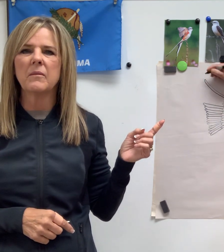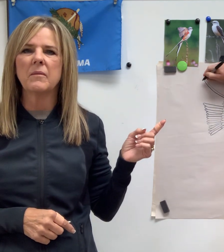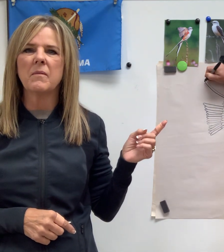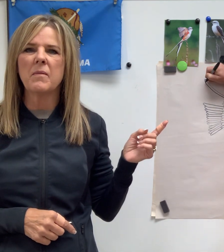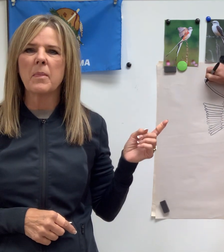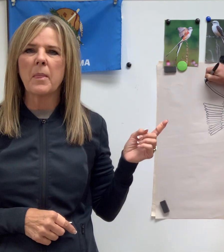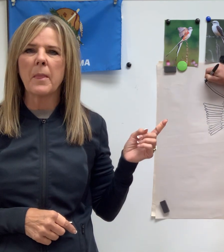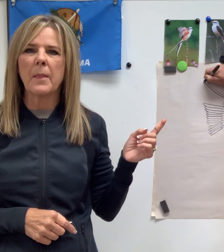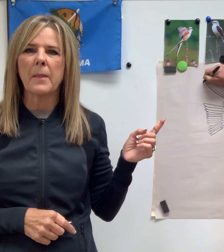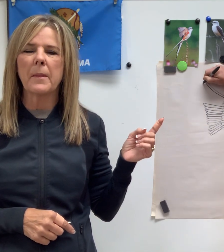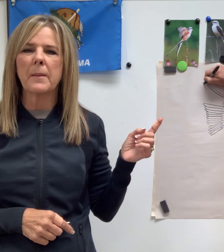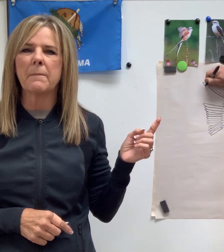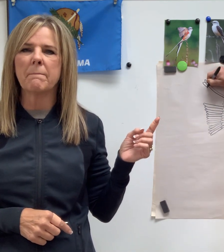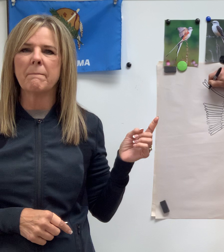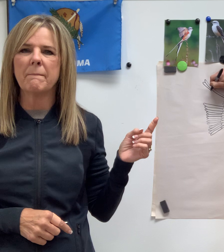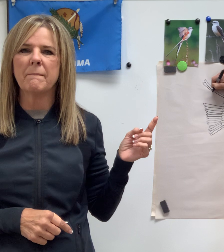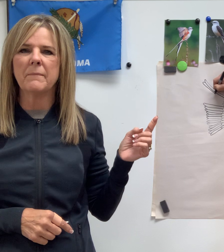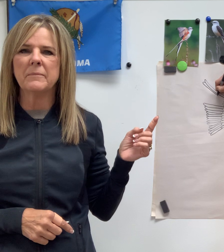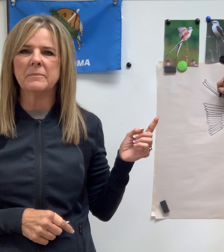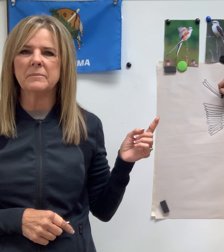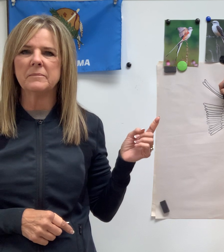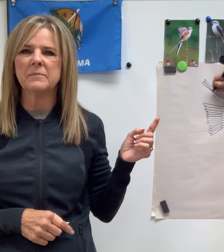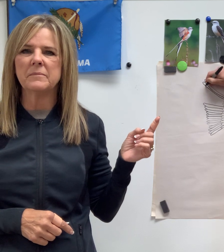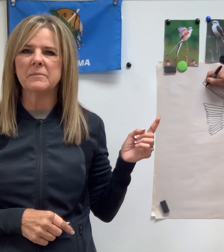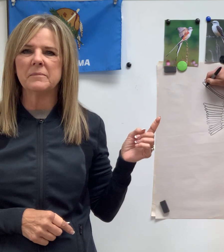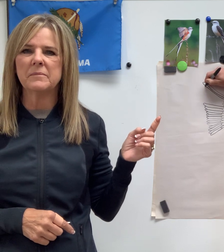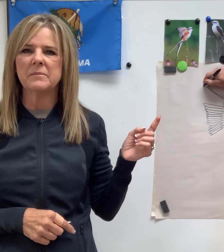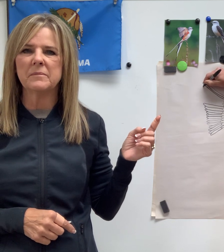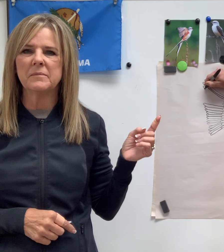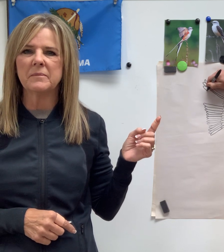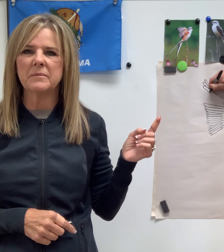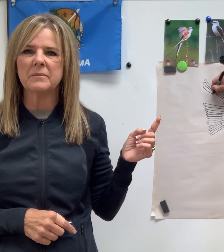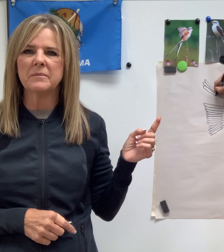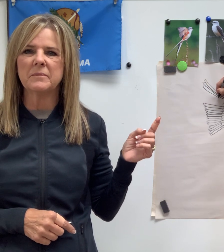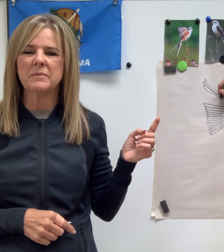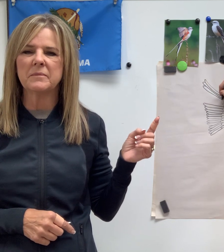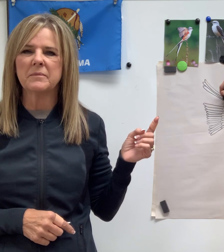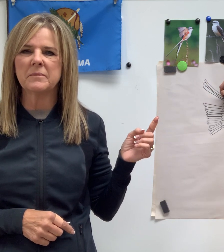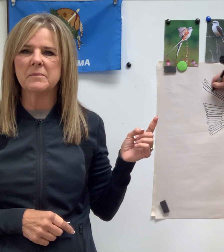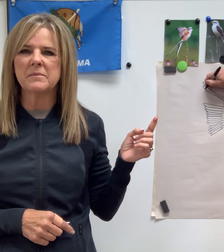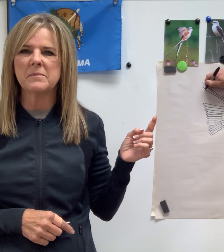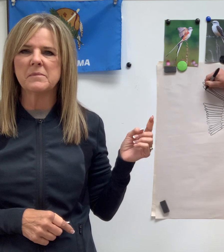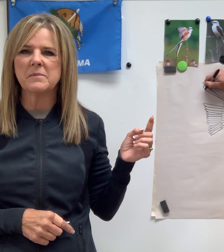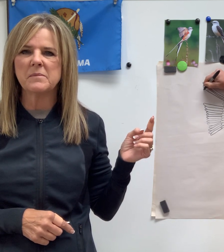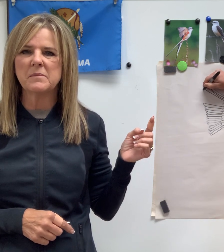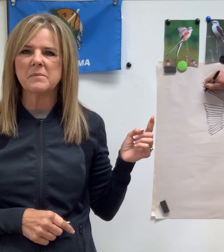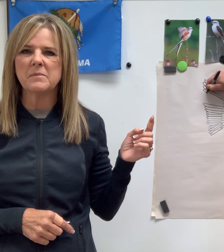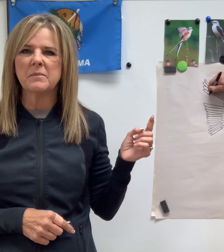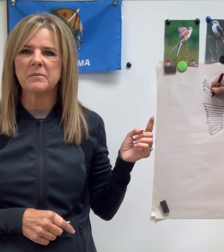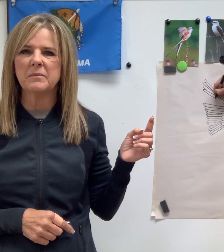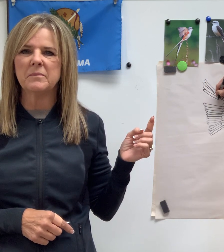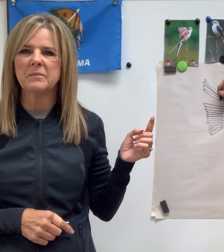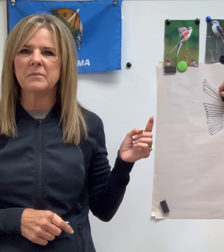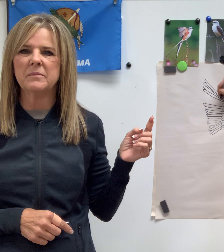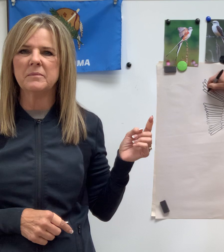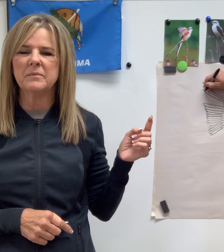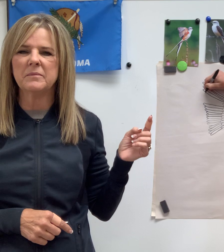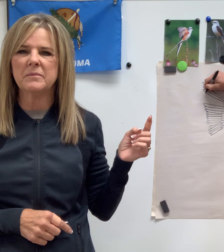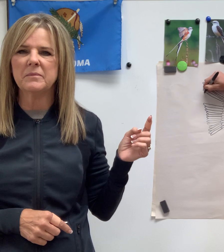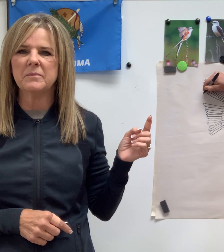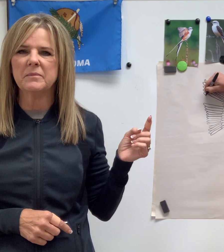up here and make the longest of the feathers, just to make sure I'm kind of on the right